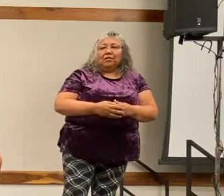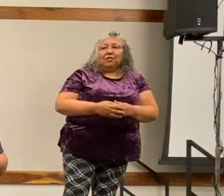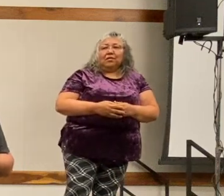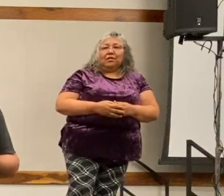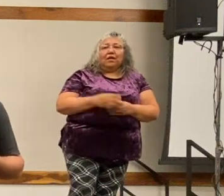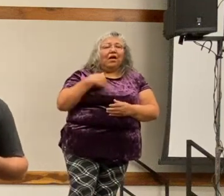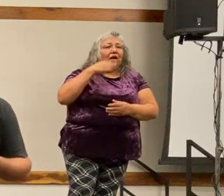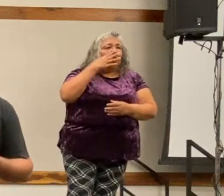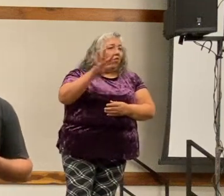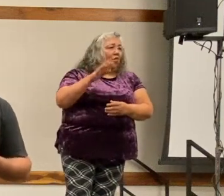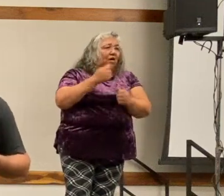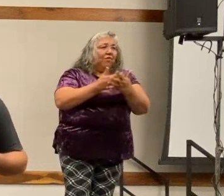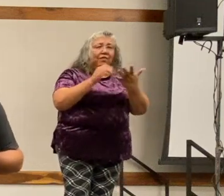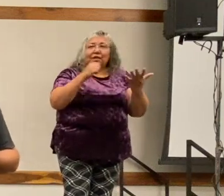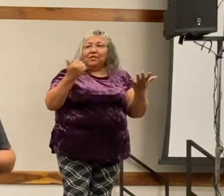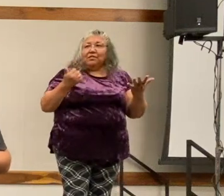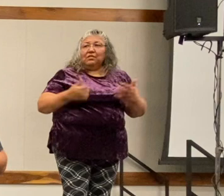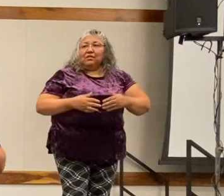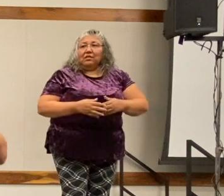I ignore everything else,